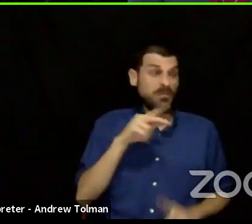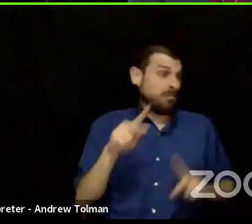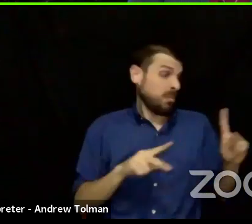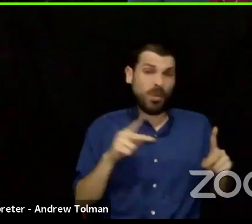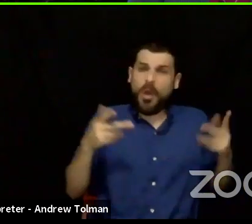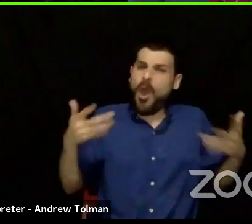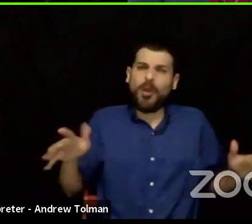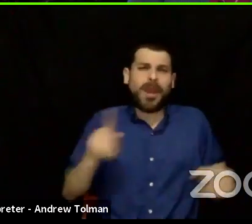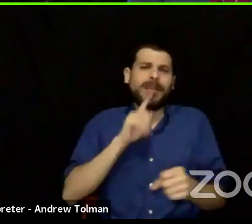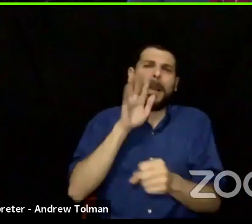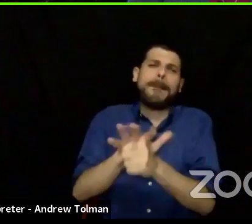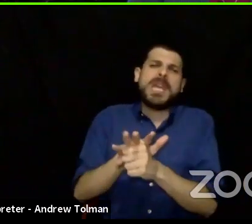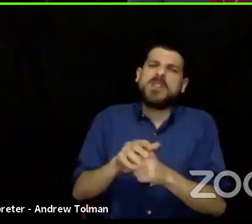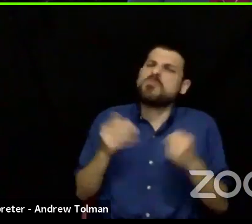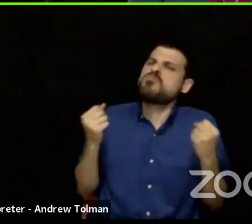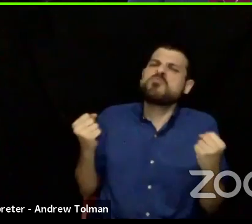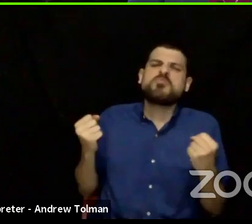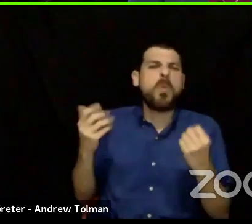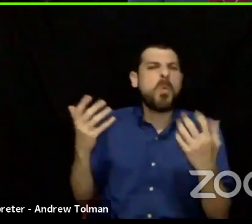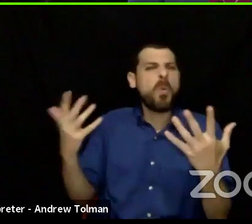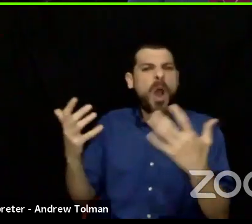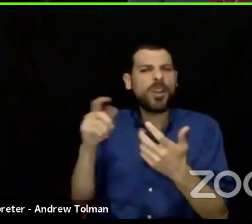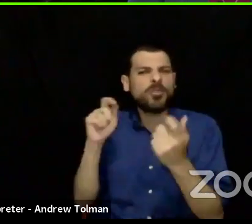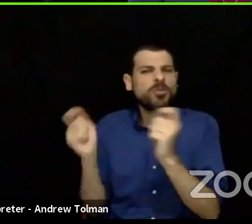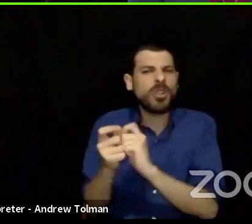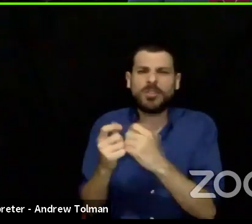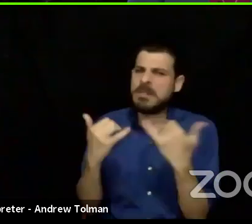actions, that this is the right time for it.